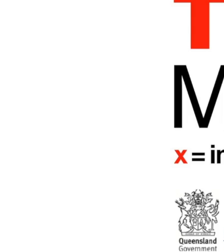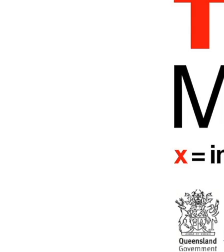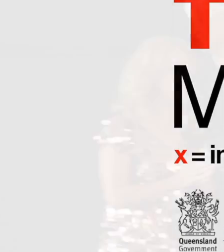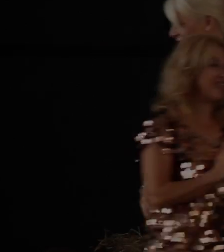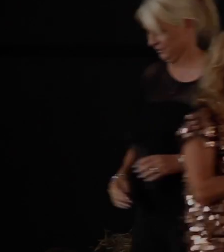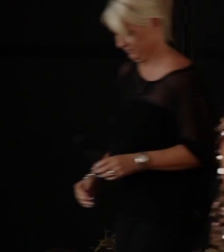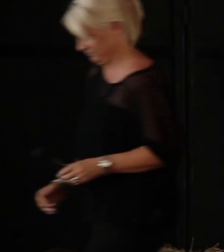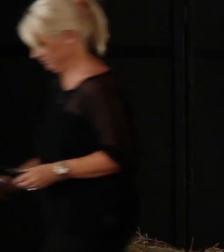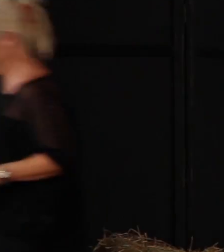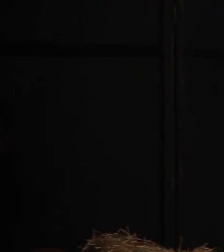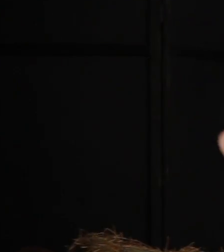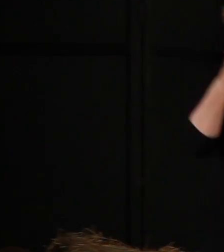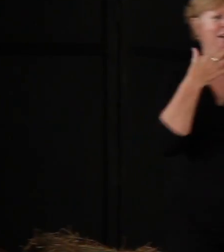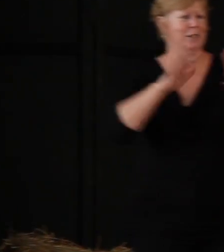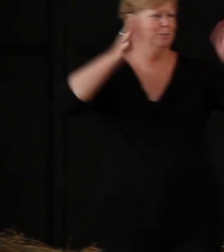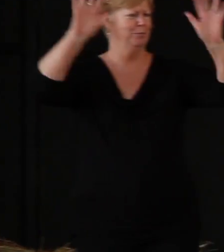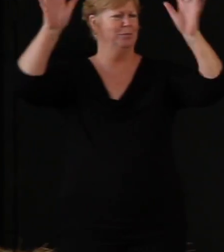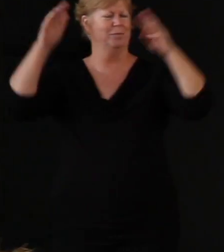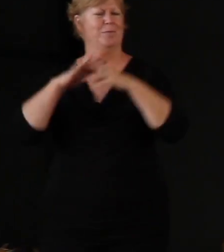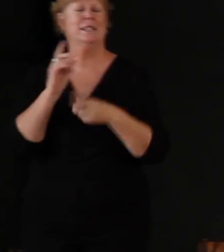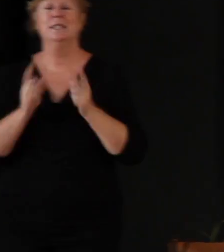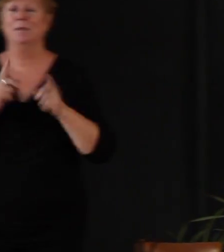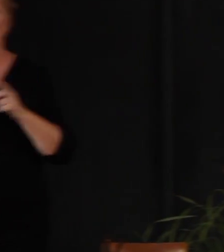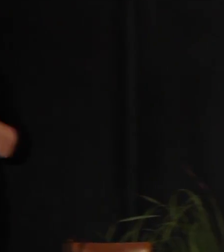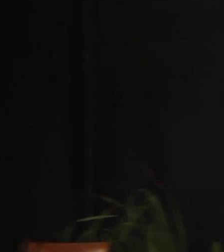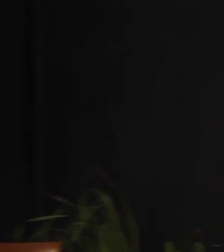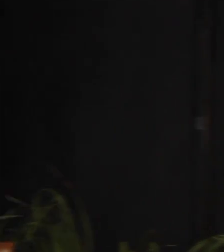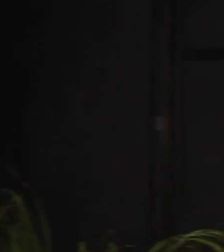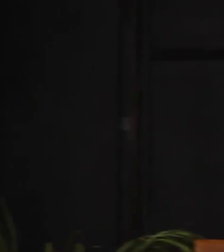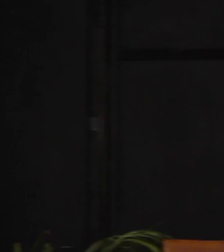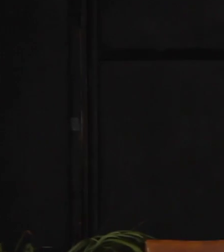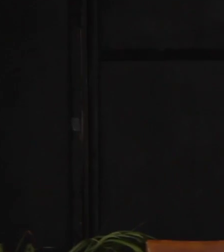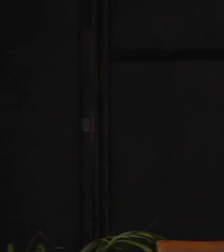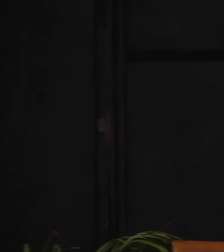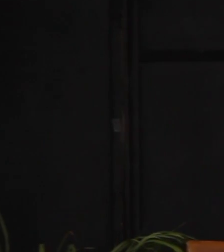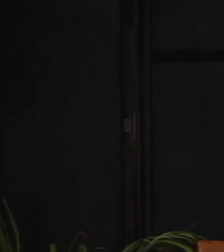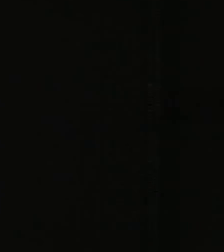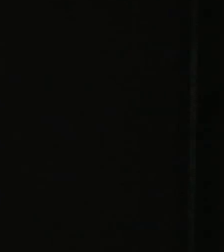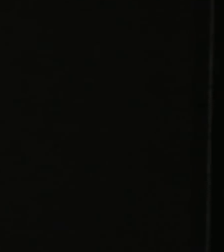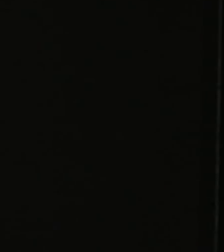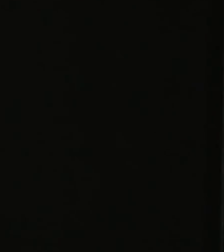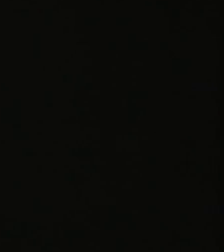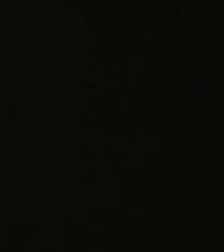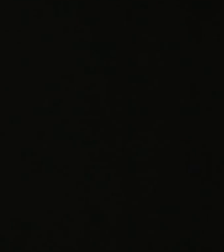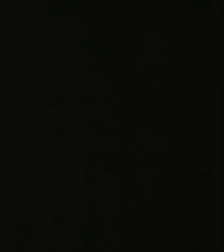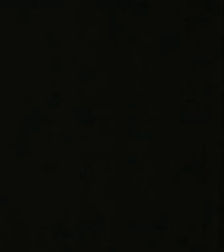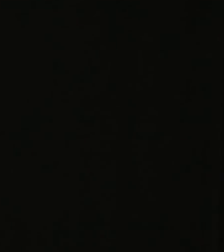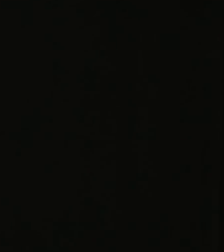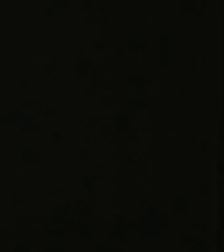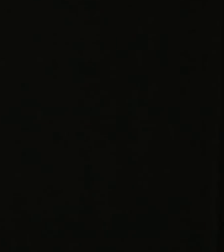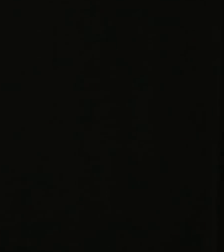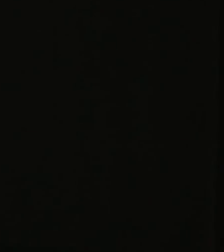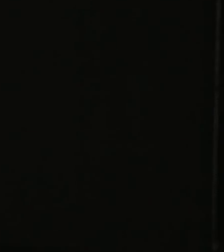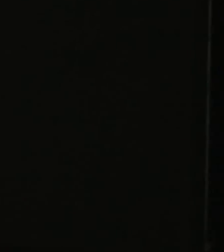That's so beautiful. Thank you. And a lovely applause, because sometimes when I get introduced, they go, "And why are you wearing that shirt?"